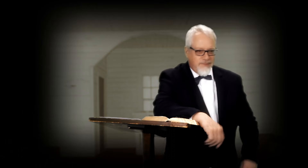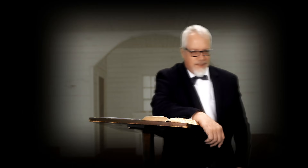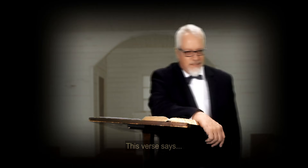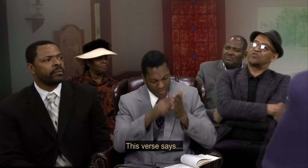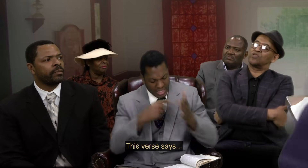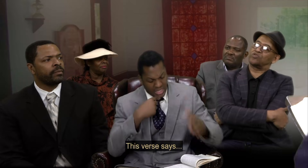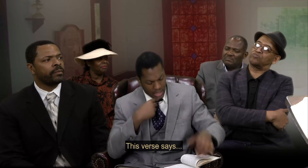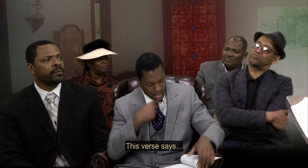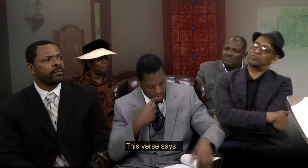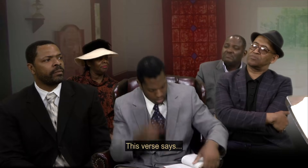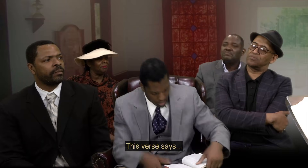This verse says,